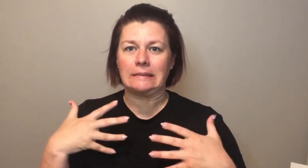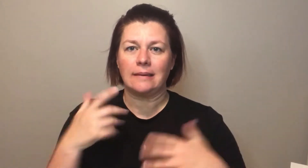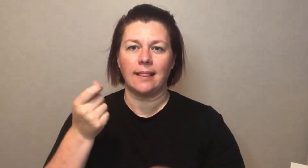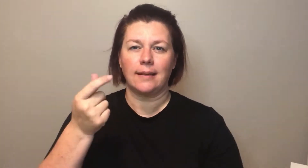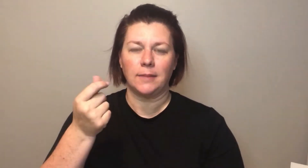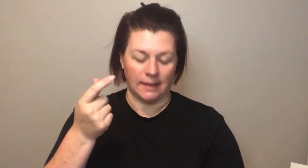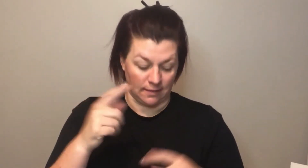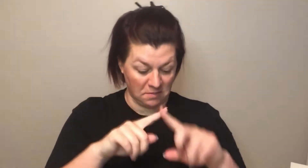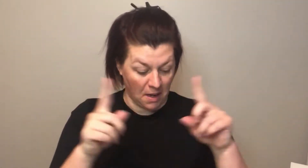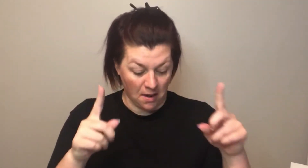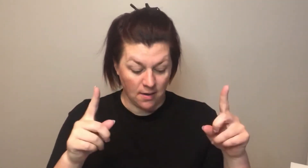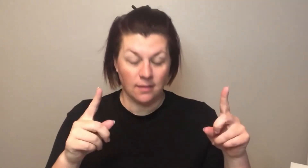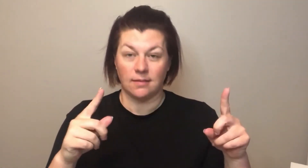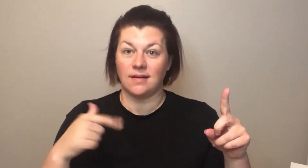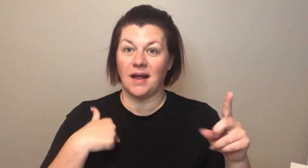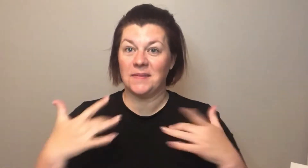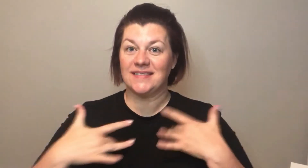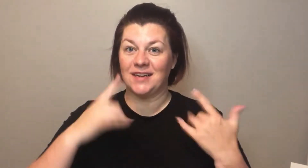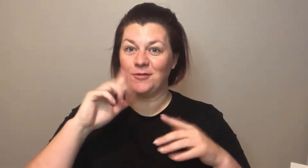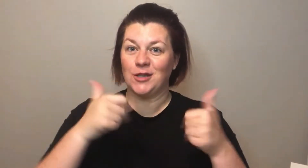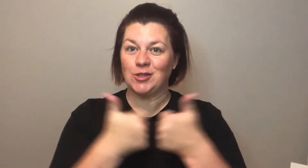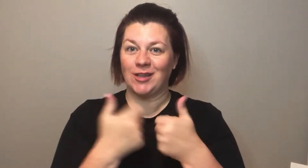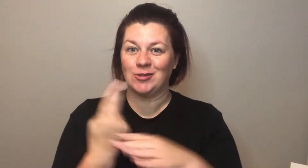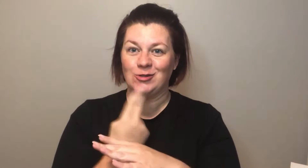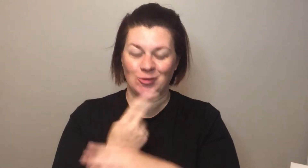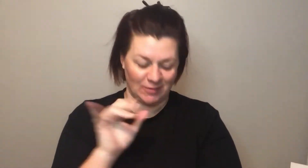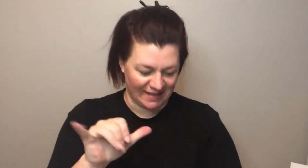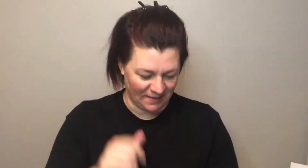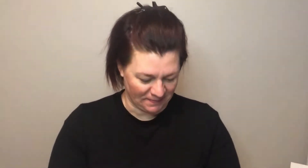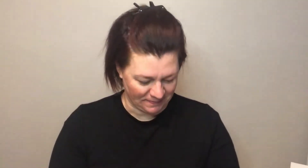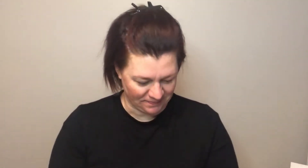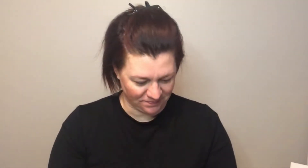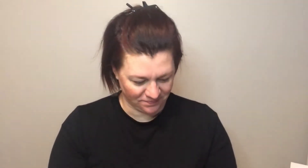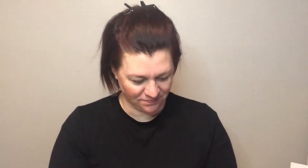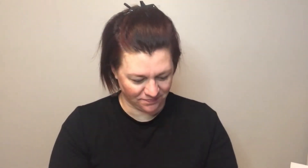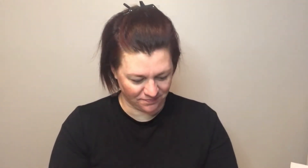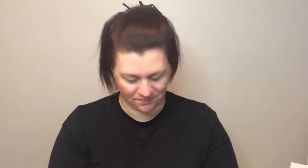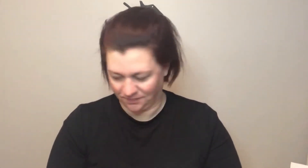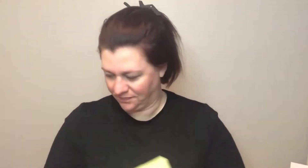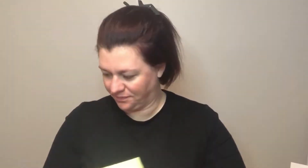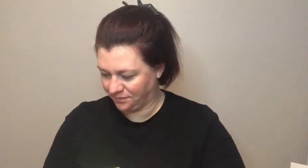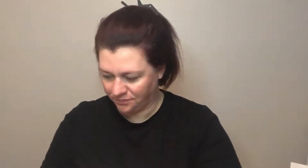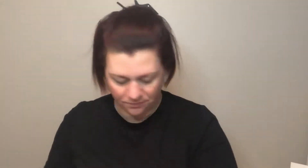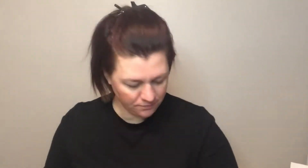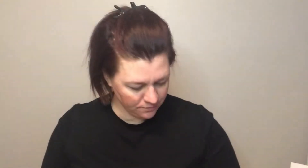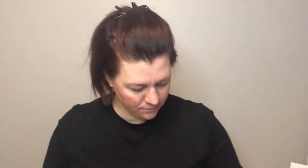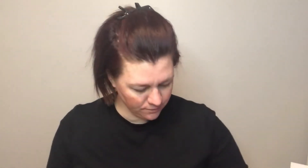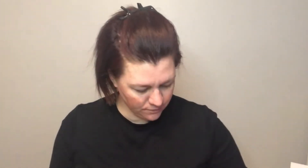I'm a little bit afraid of that color, but I'm excited for the challenge to figure out how to use that.